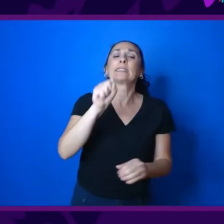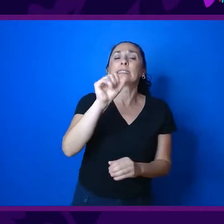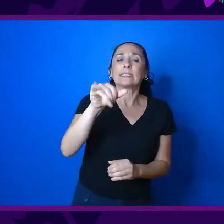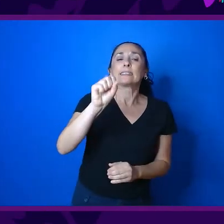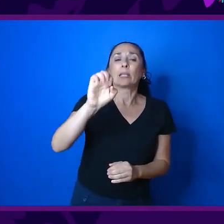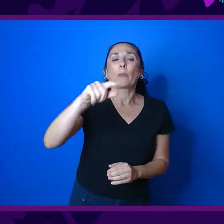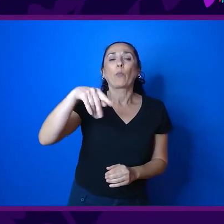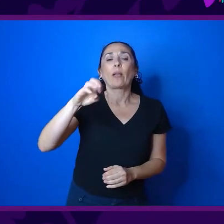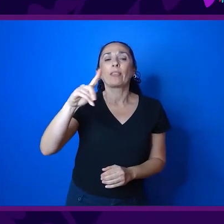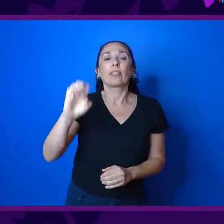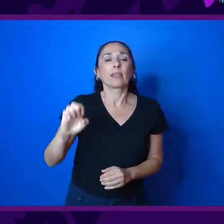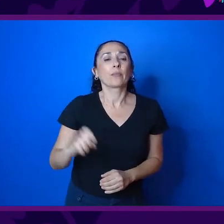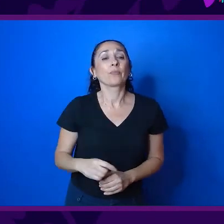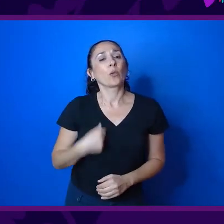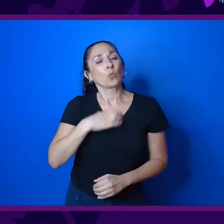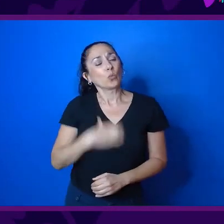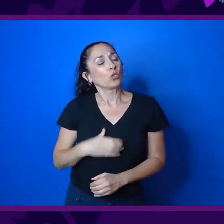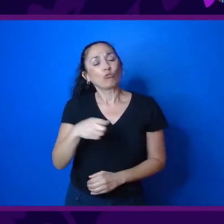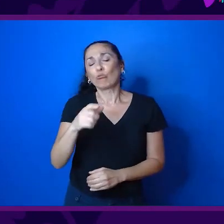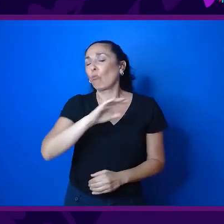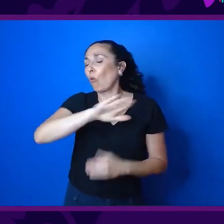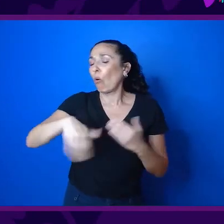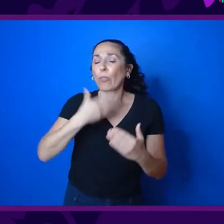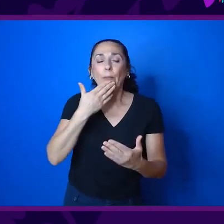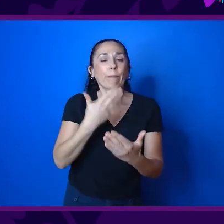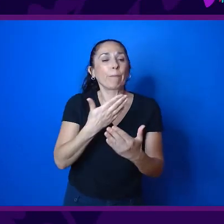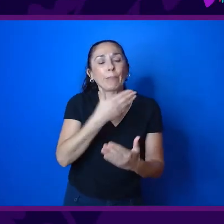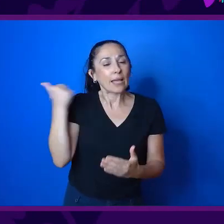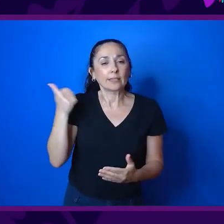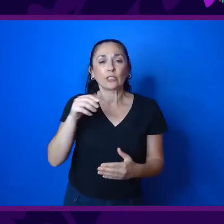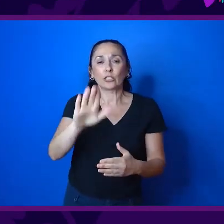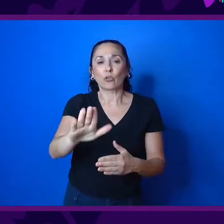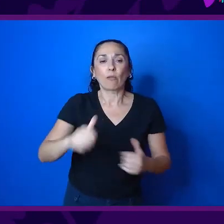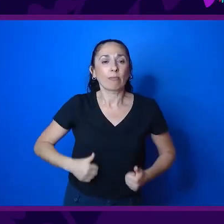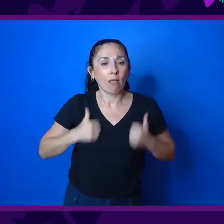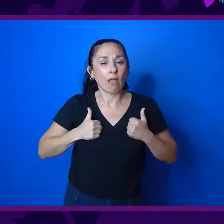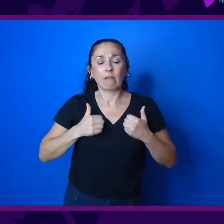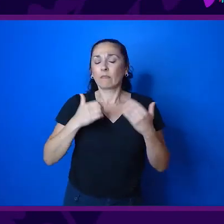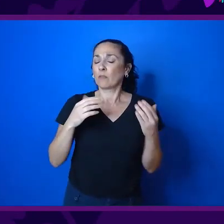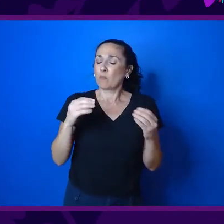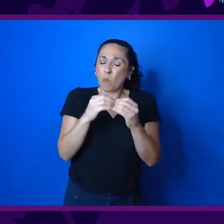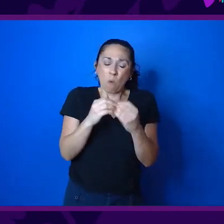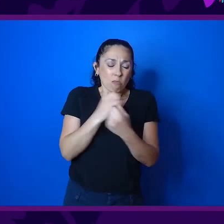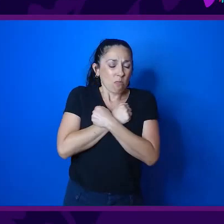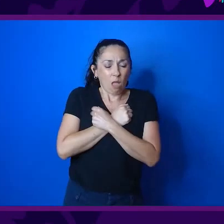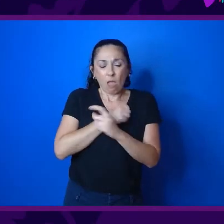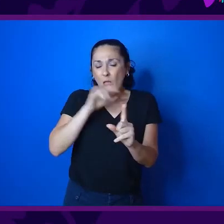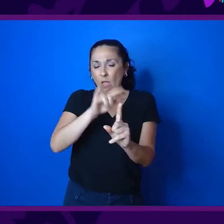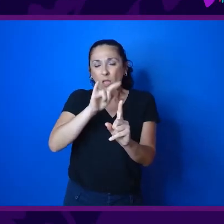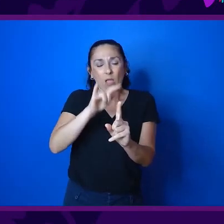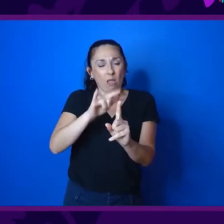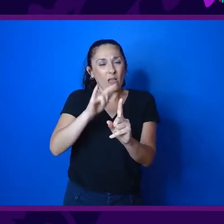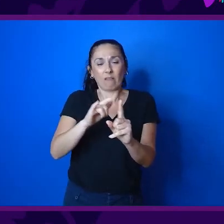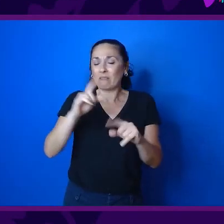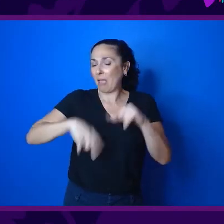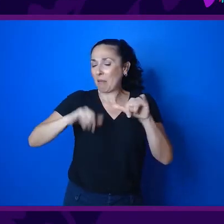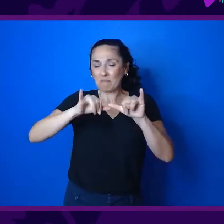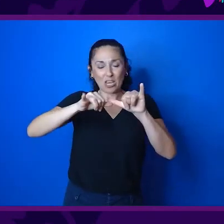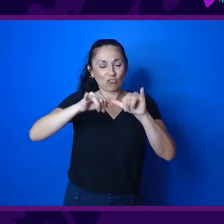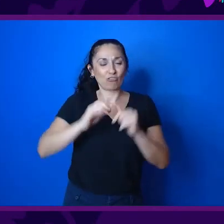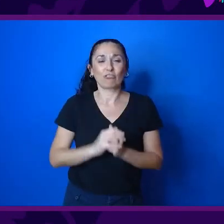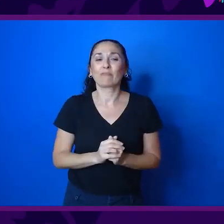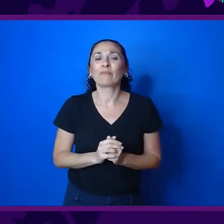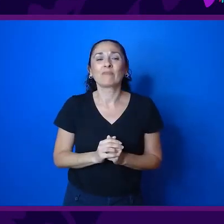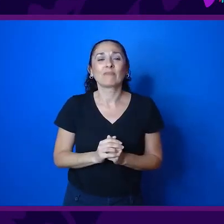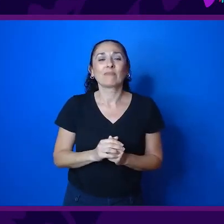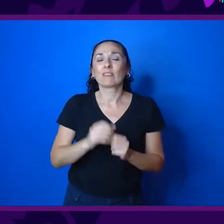wish you all the best in your life, and you have more love than is measured. And God